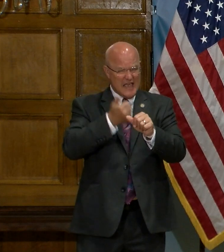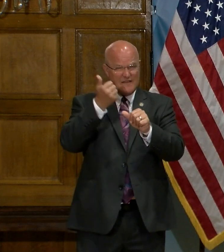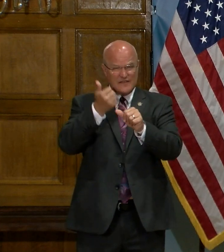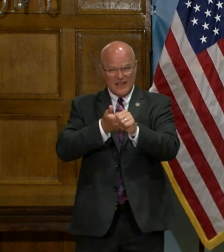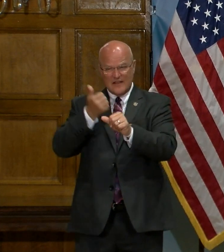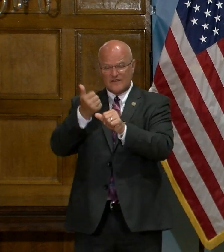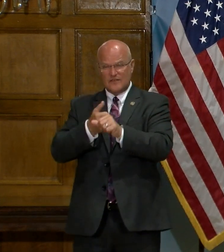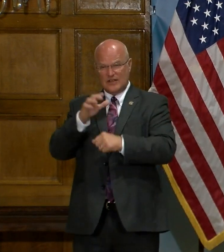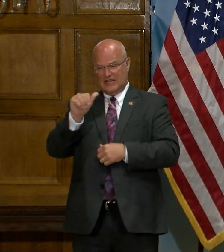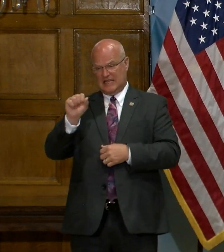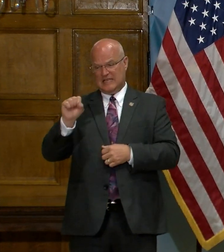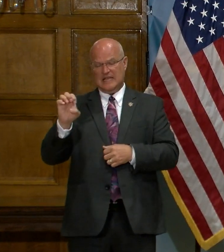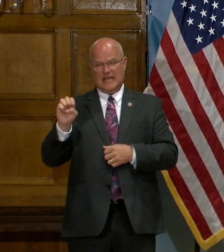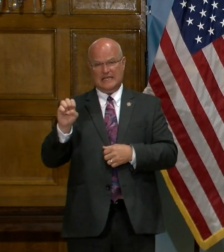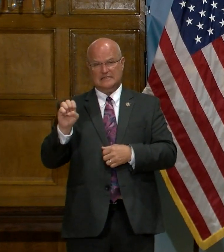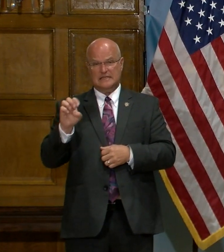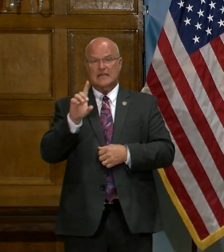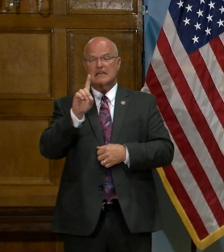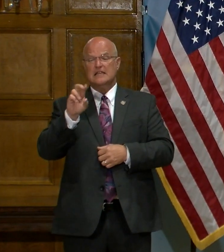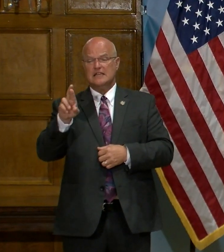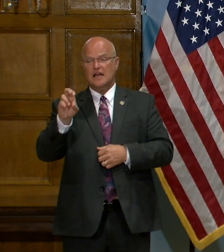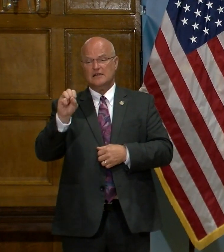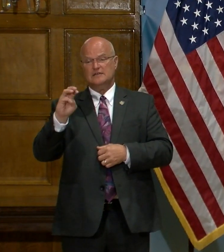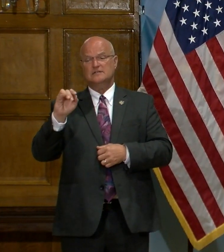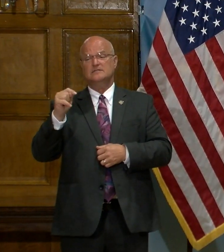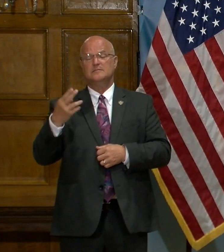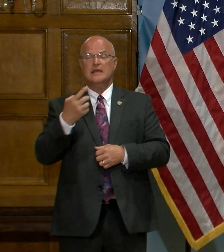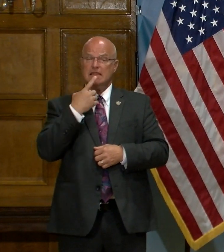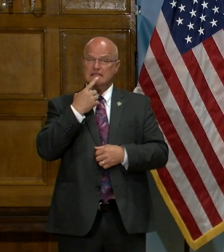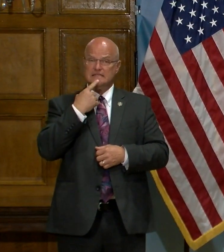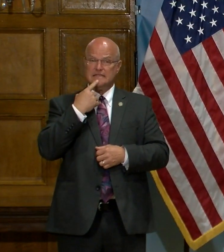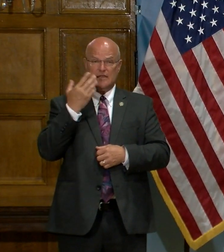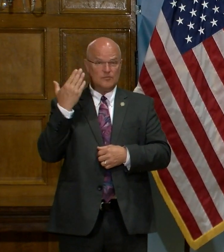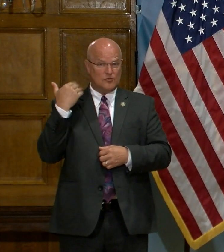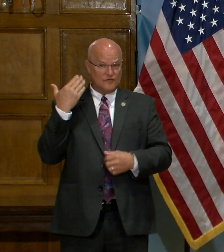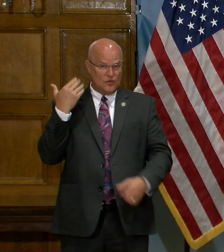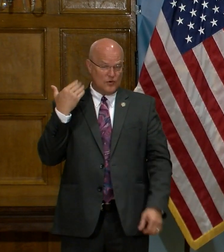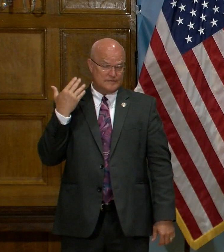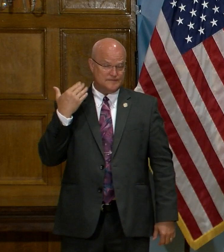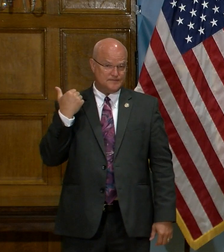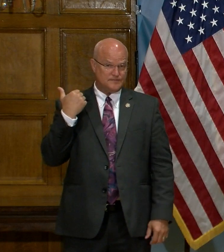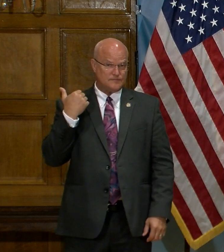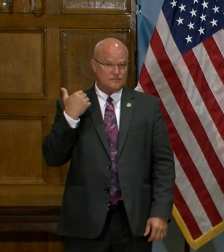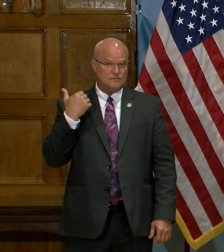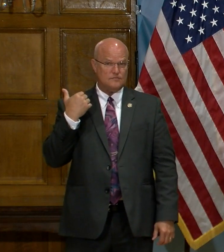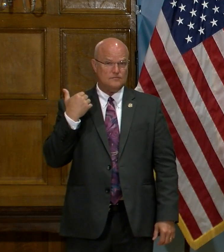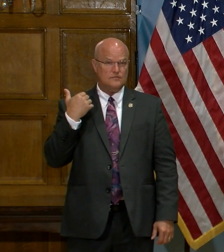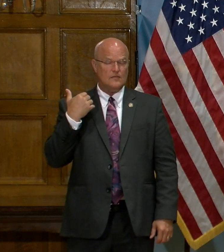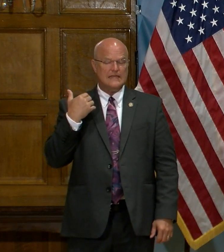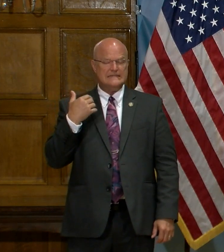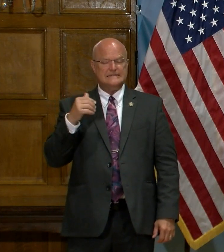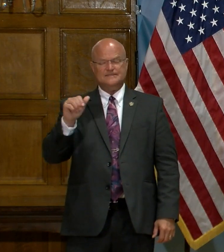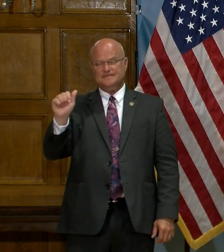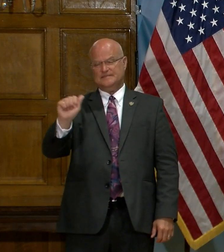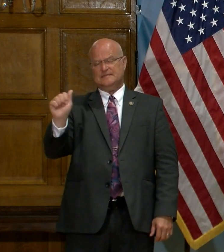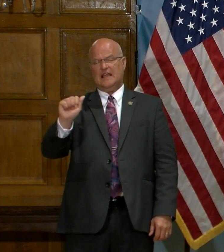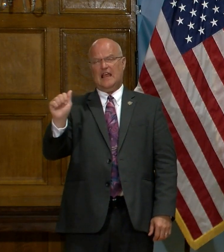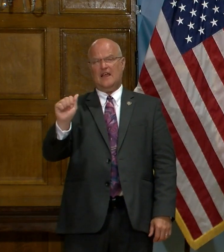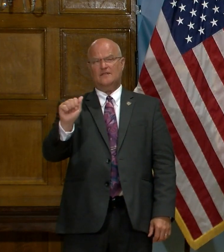these cases. And as Dr. Smith has indicated previously, on the average,